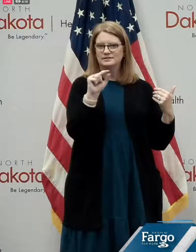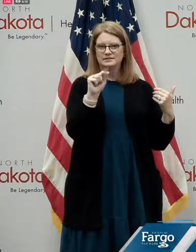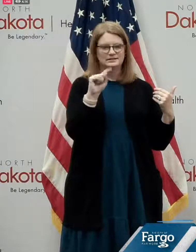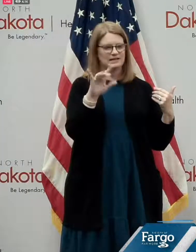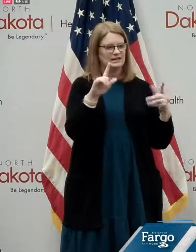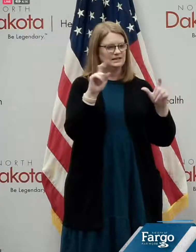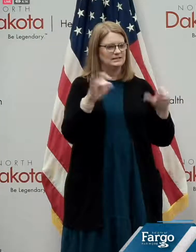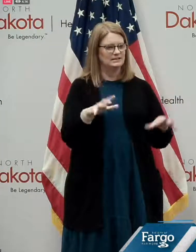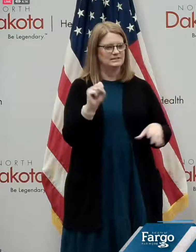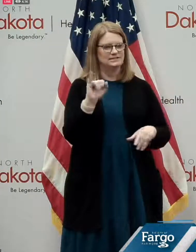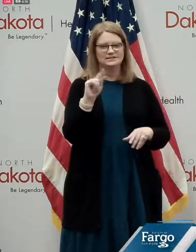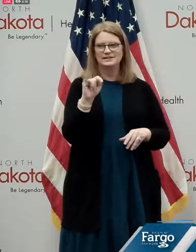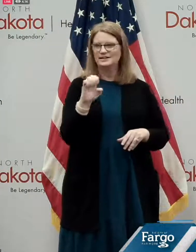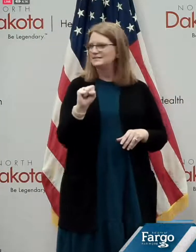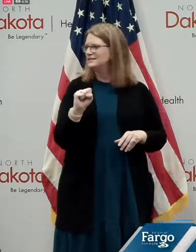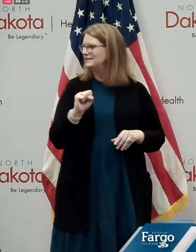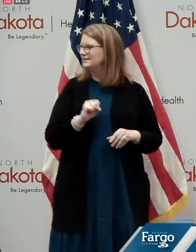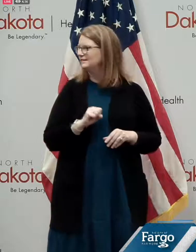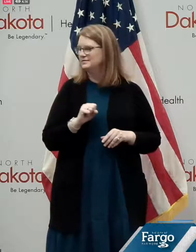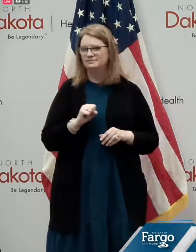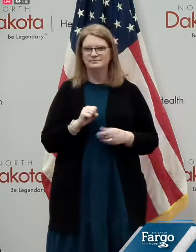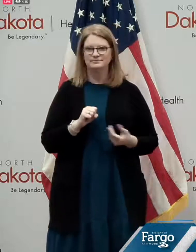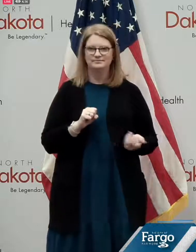okay, all right, thank you.